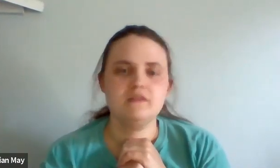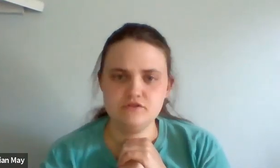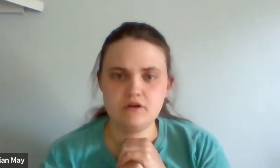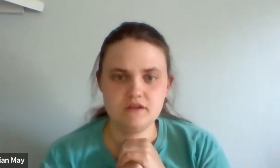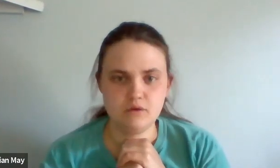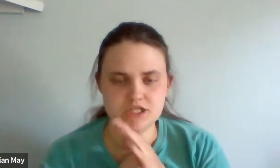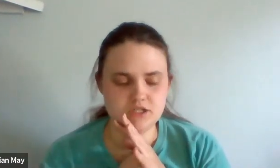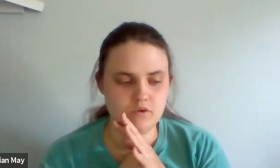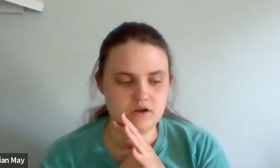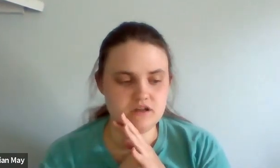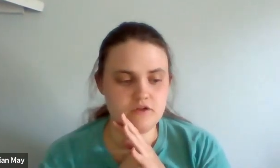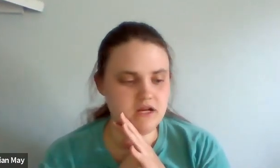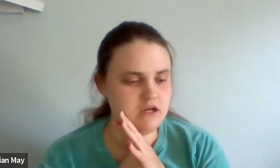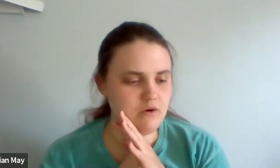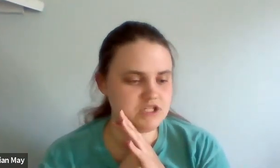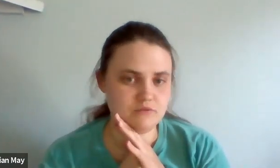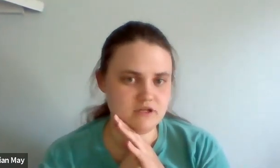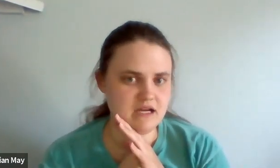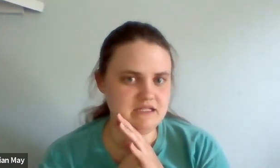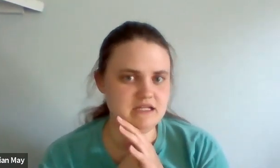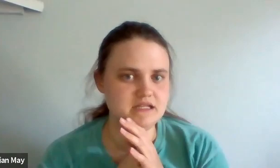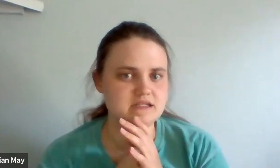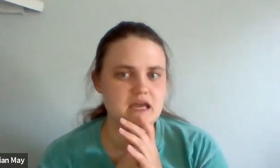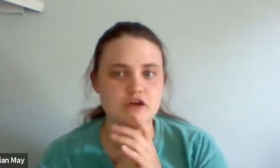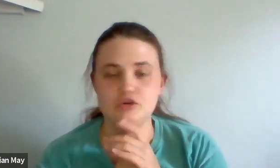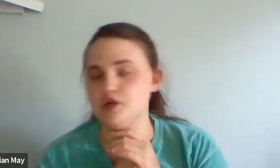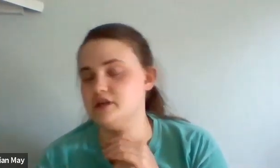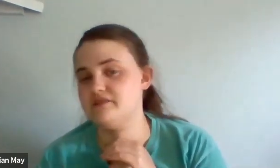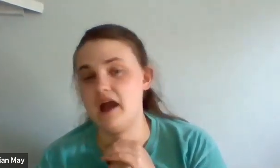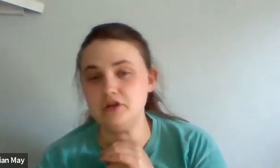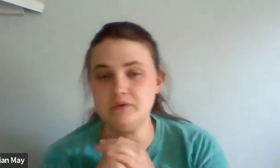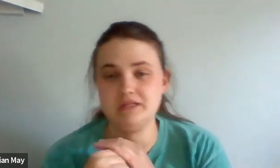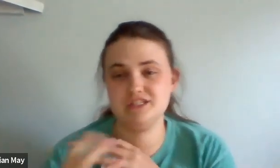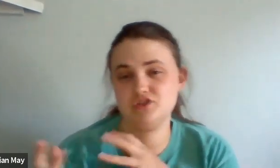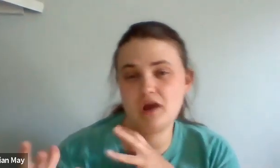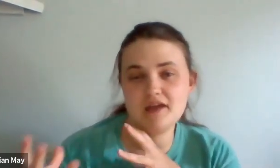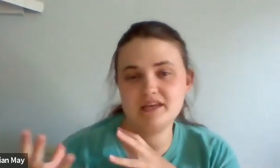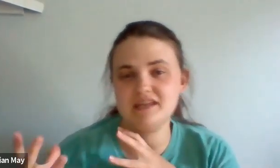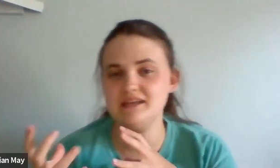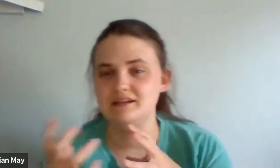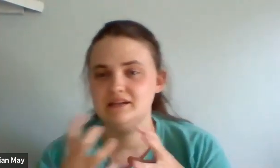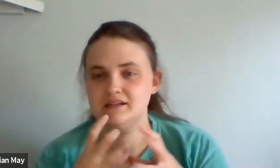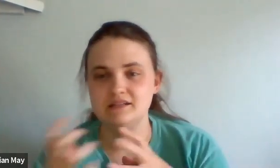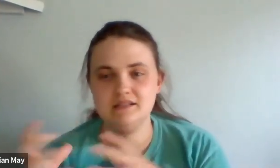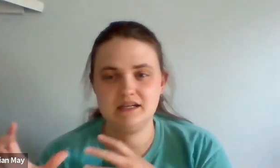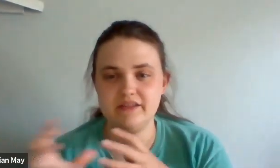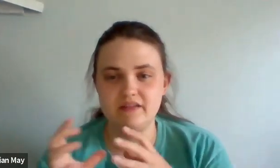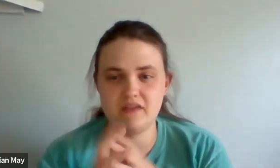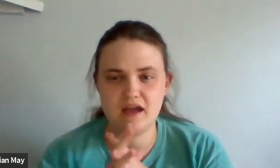those are all the question words. Are there any question words I didn't say, or you're curious of how you would describe it? Anything like